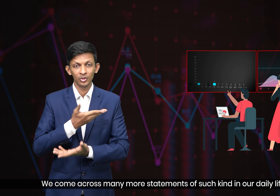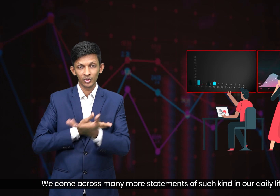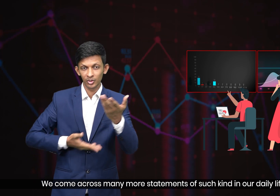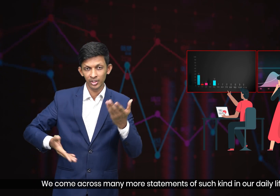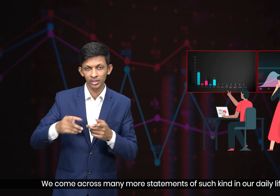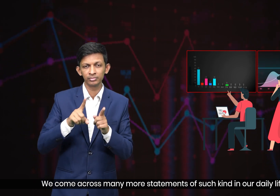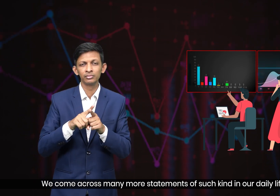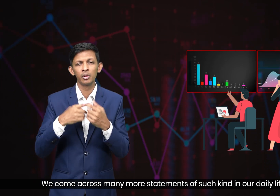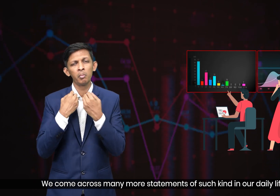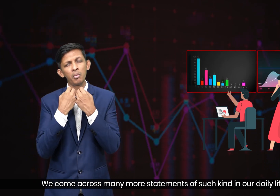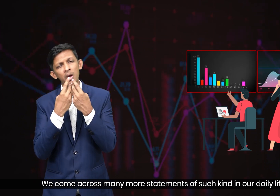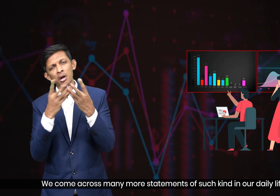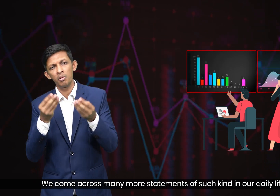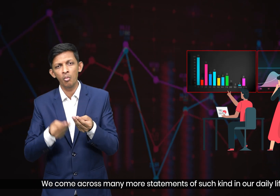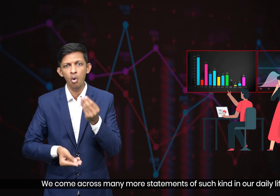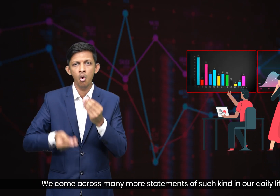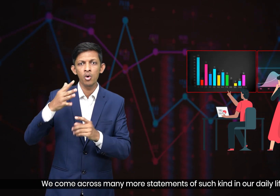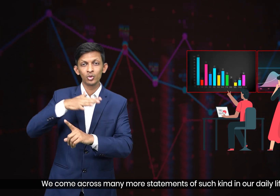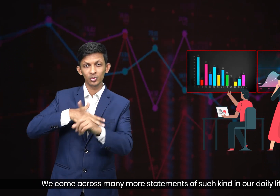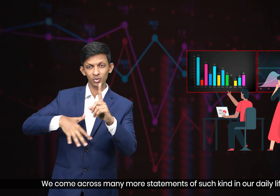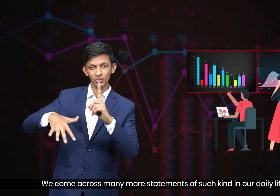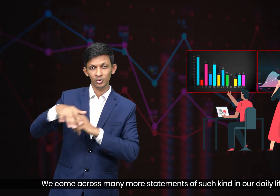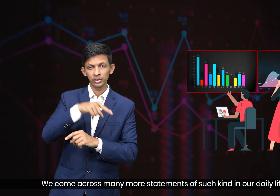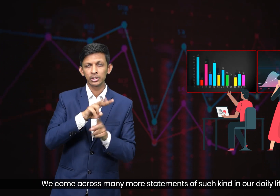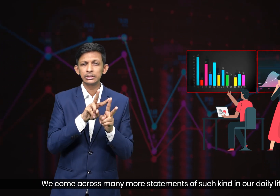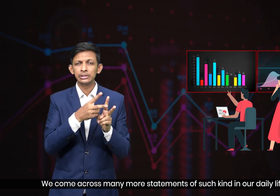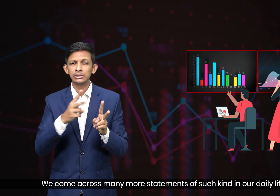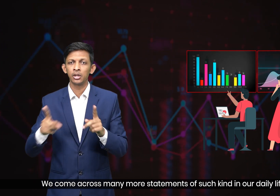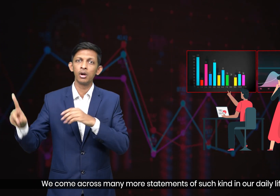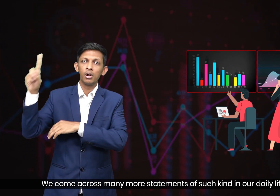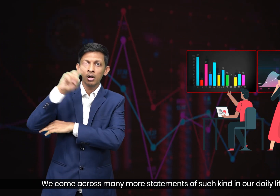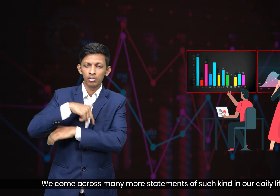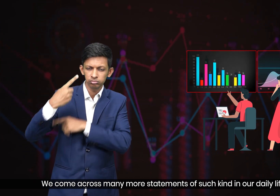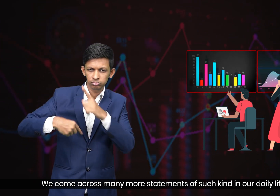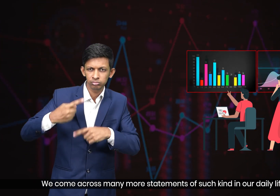We come across many more statements of such kind in our daily life.